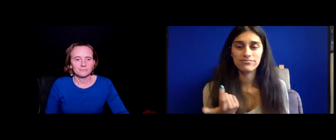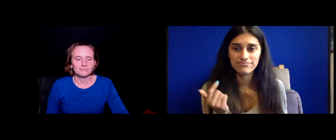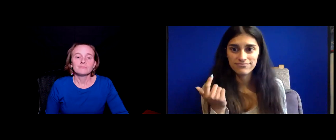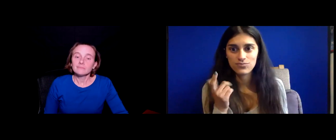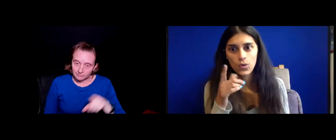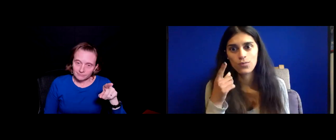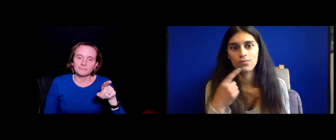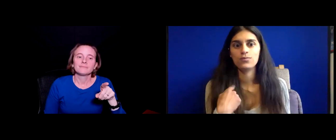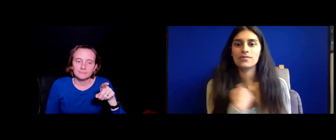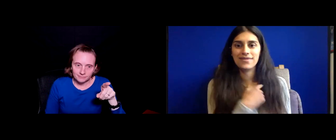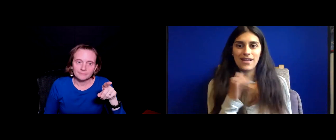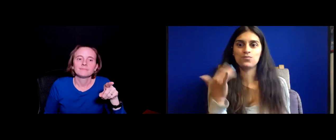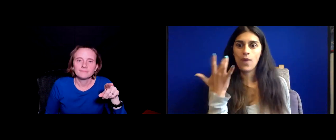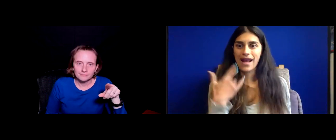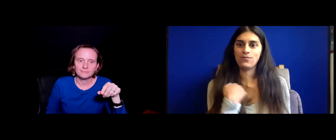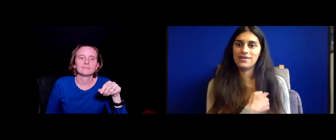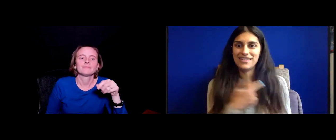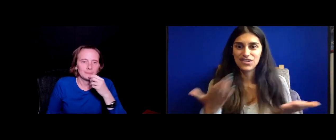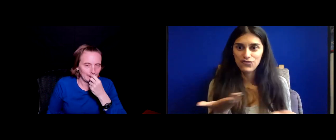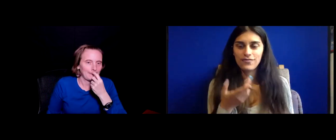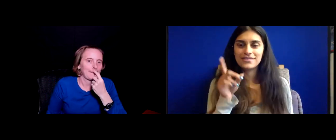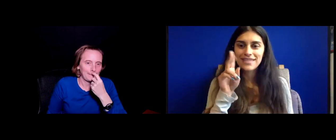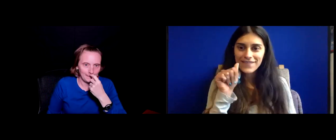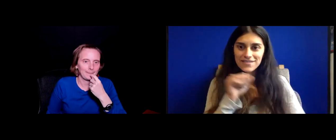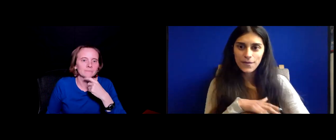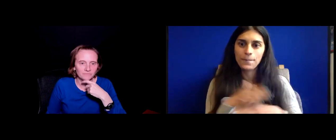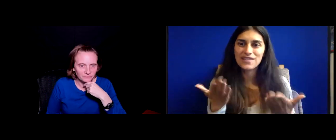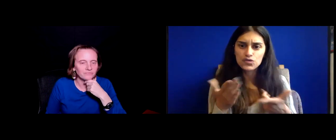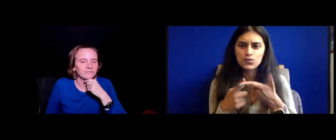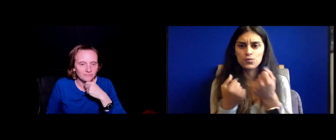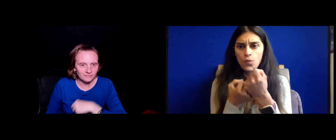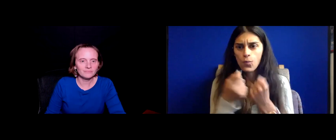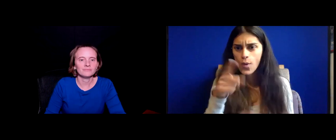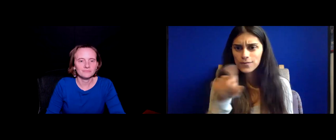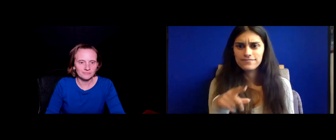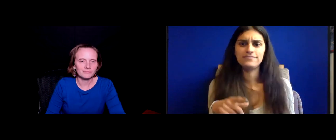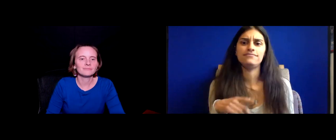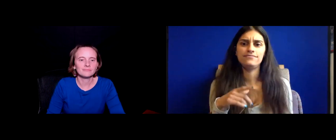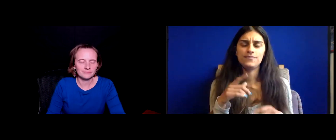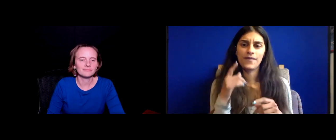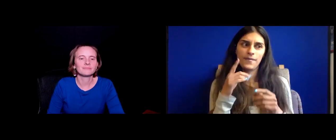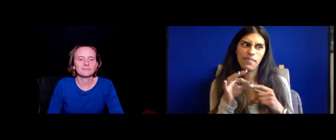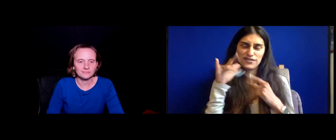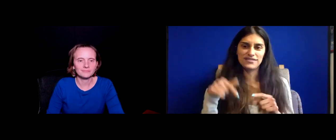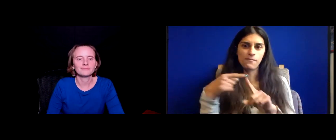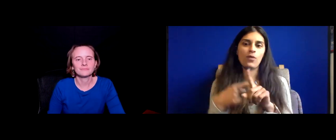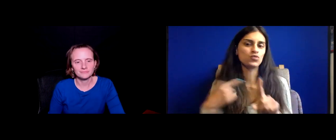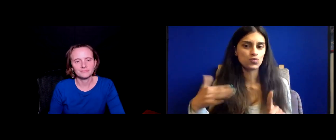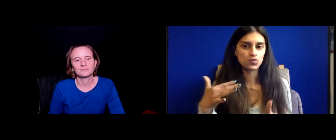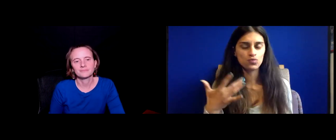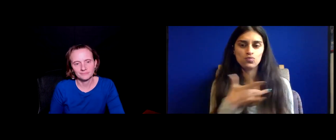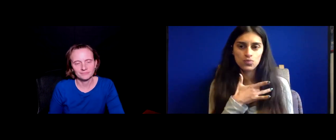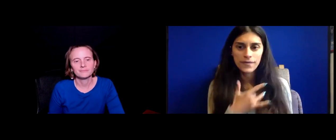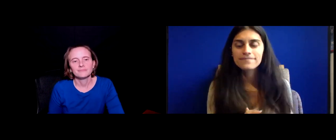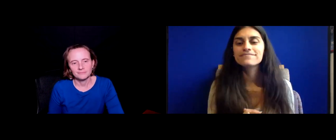support you. Yes, we want to let you know that you're not alone out there. And that's why we're here and bringing DVAS Table to you, so